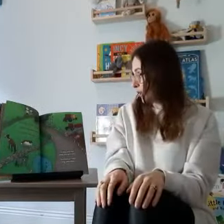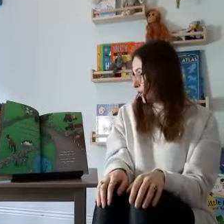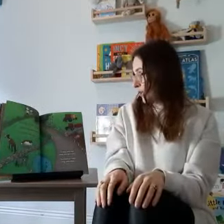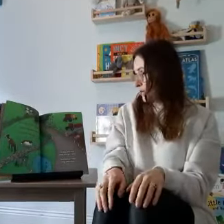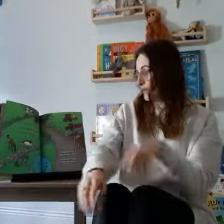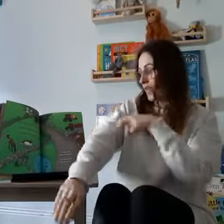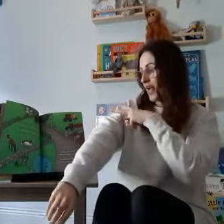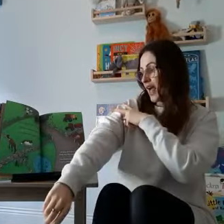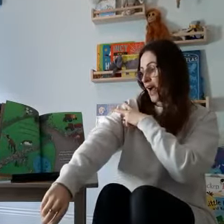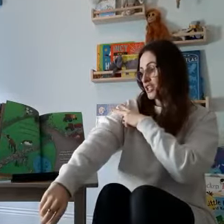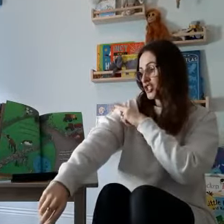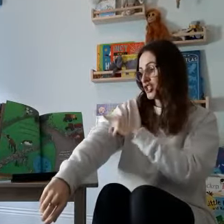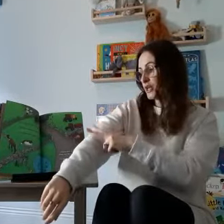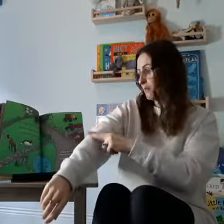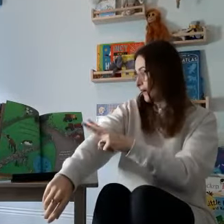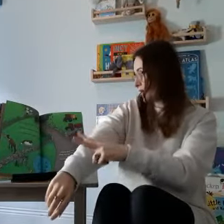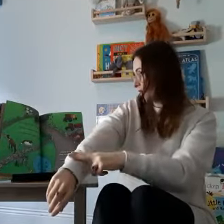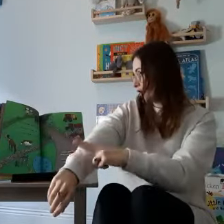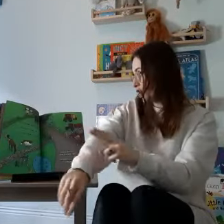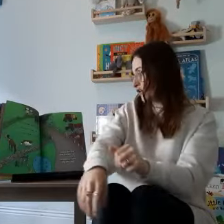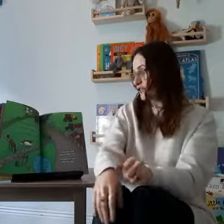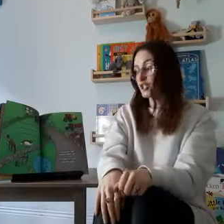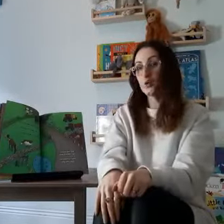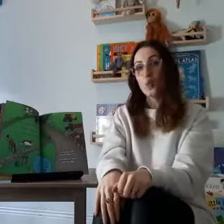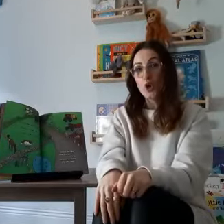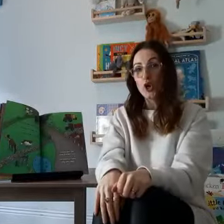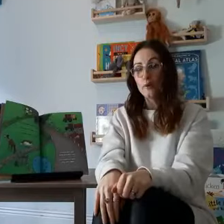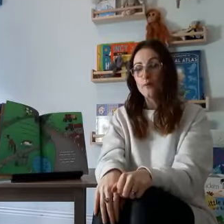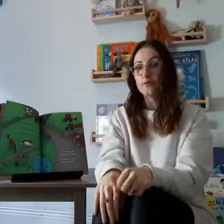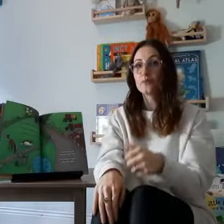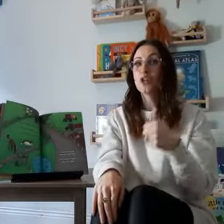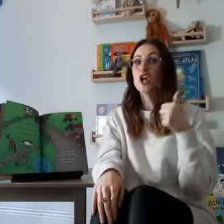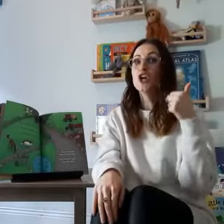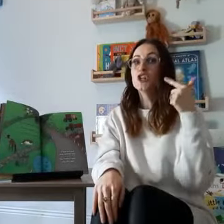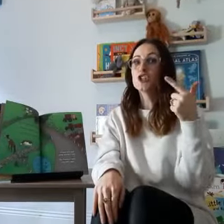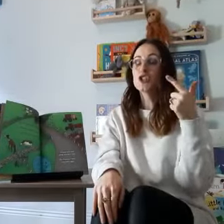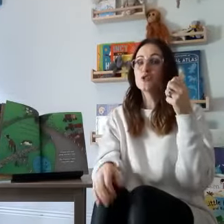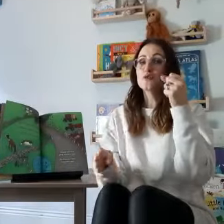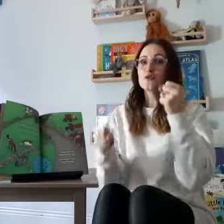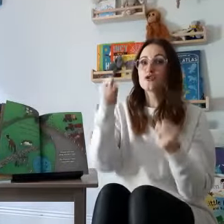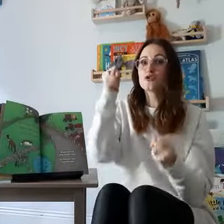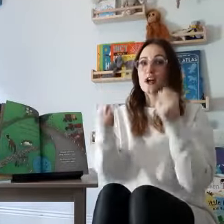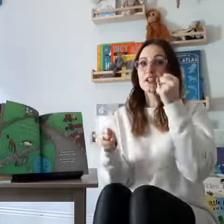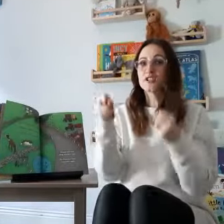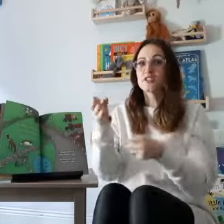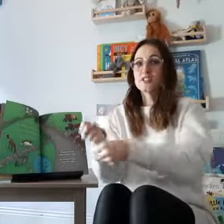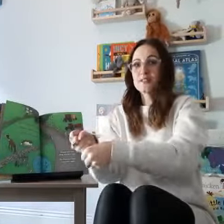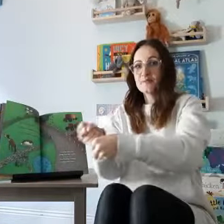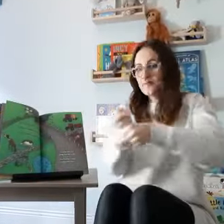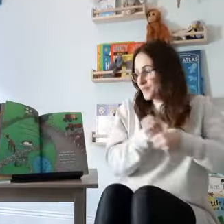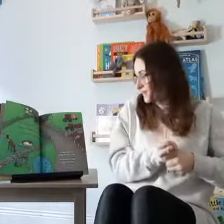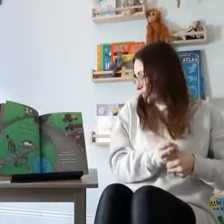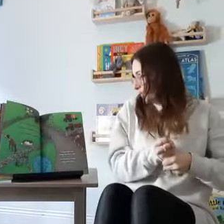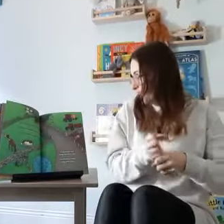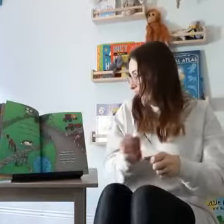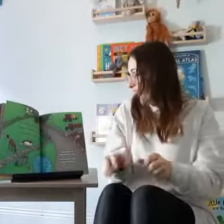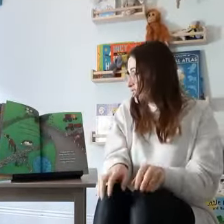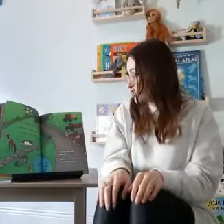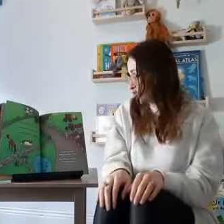bull, and a sheep covered in wool, two tractors, a